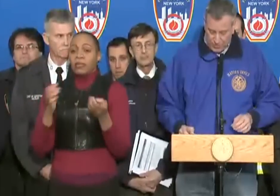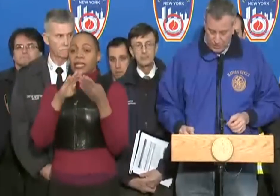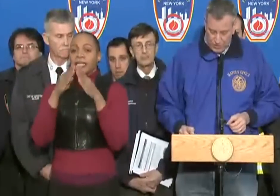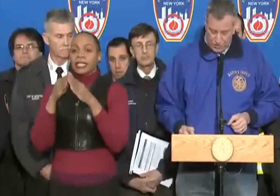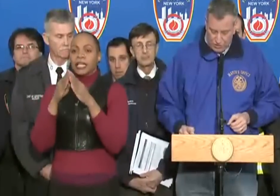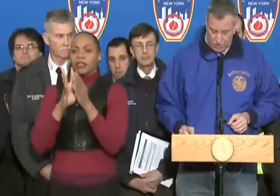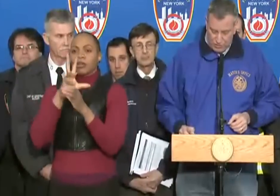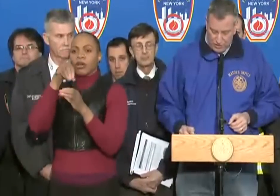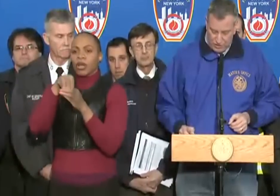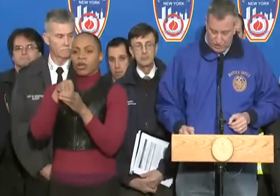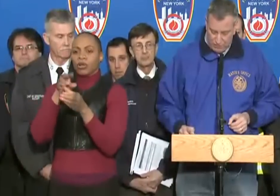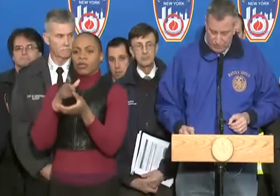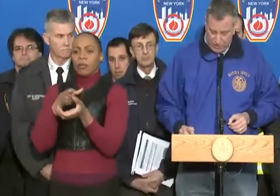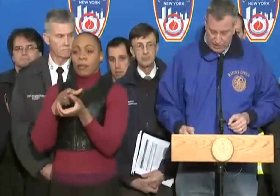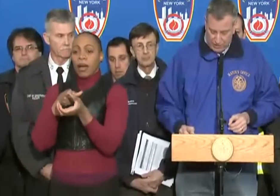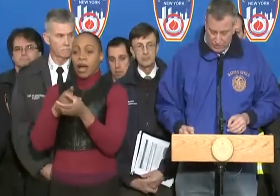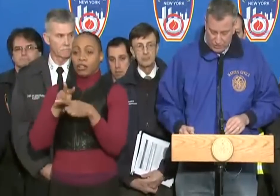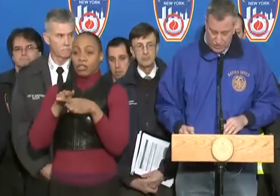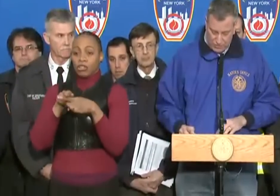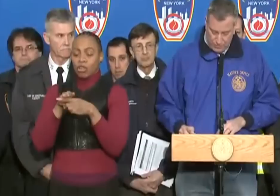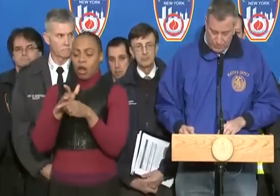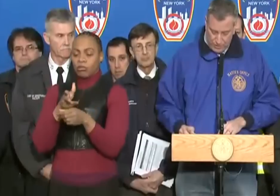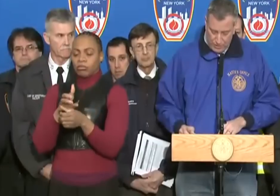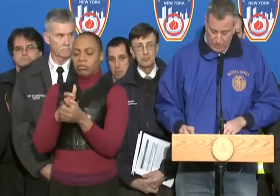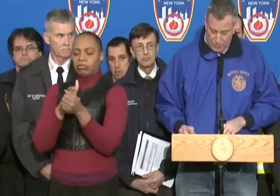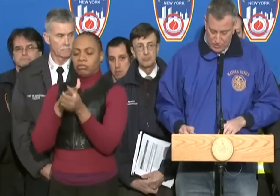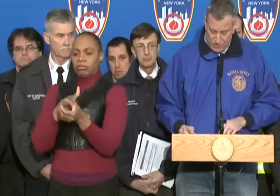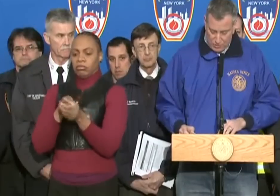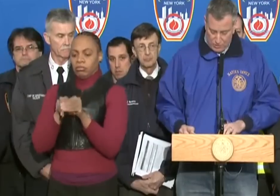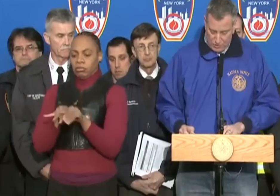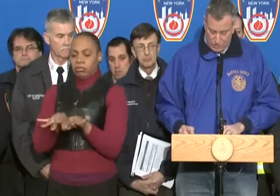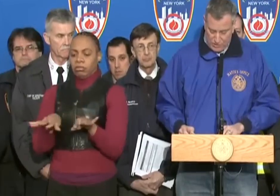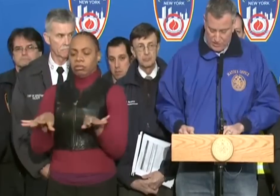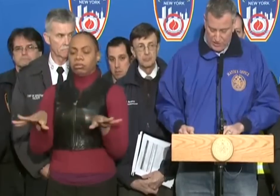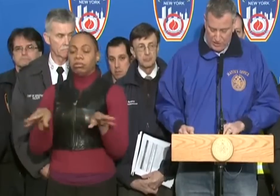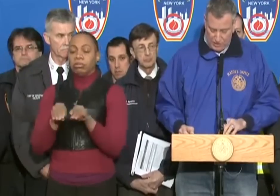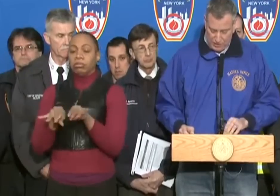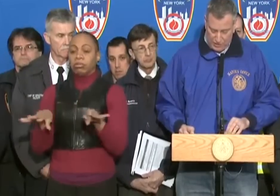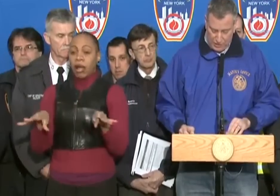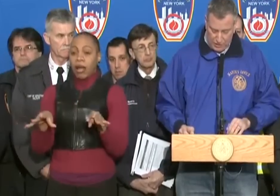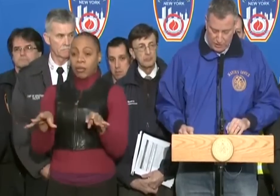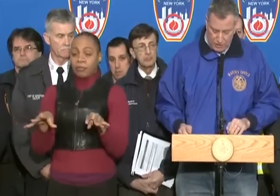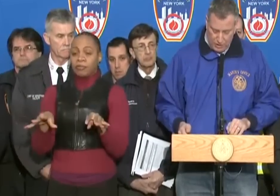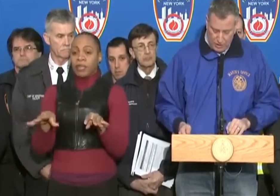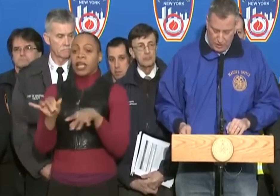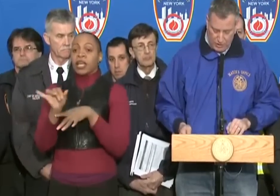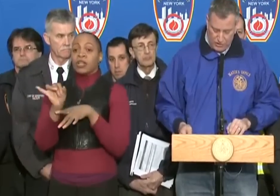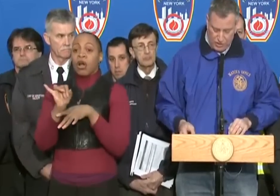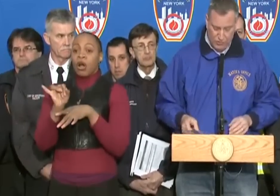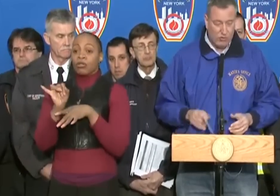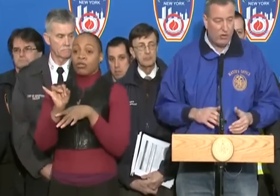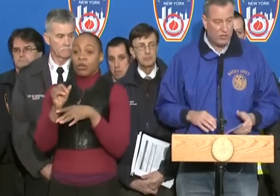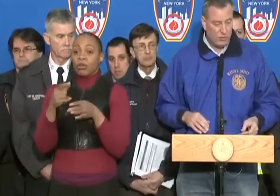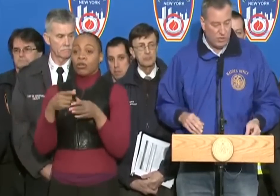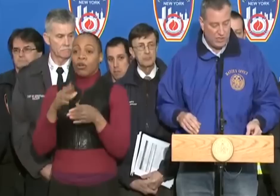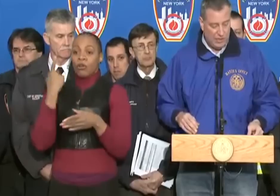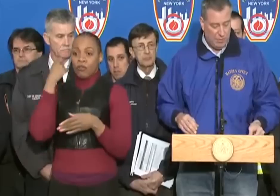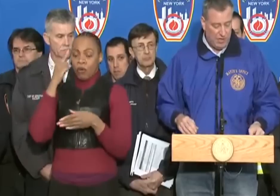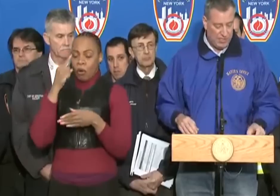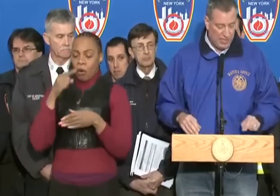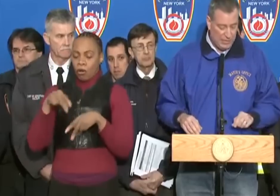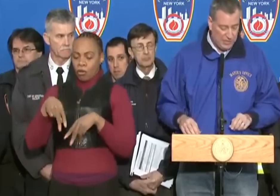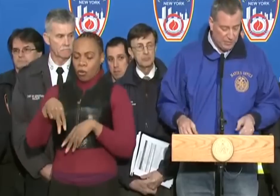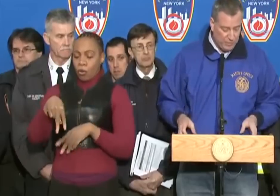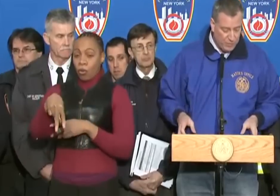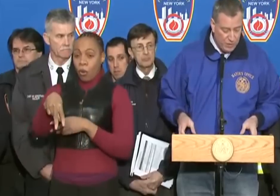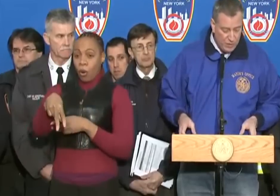plows, salt spreaders, and front-end loaders. And personnel were also assigned to clear and shovel crosswalks and